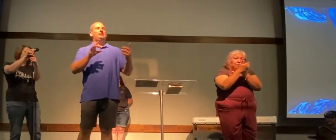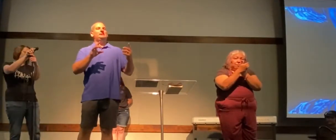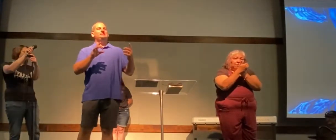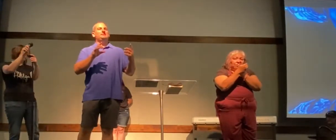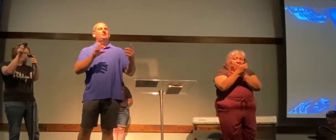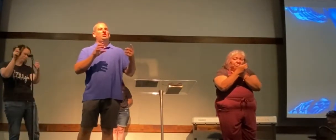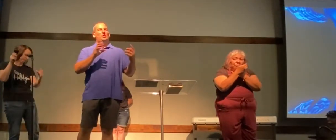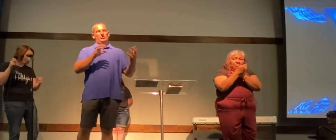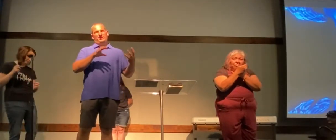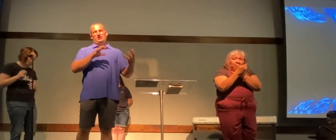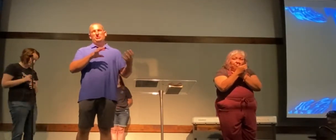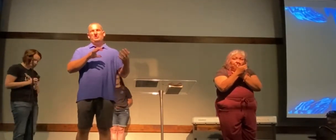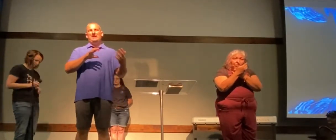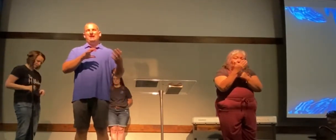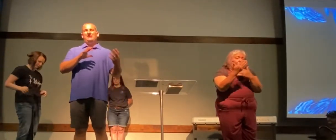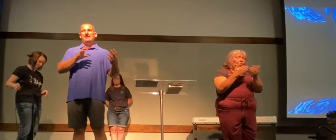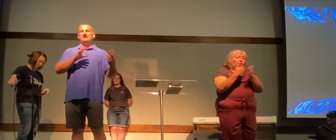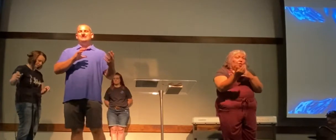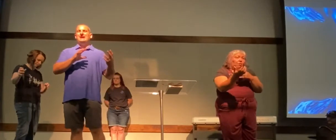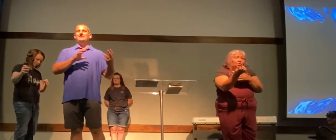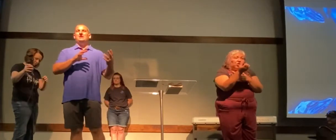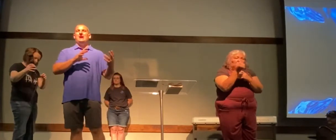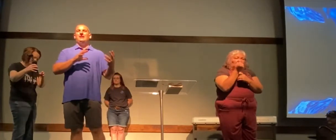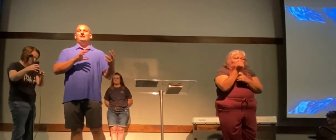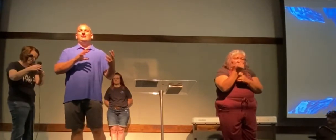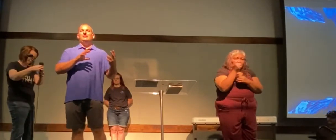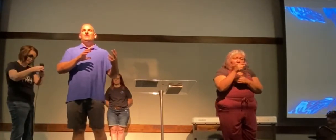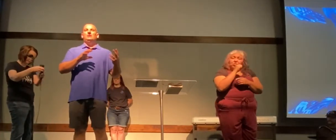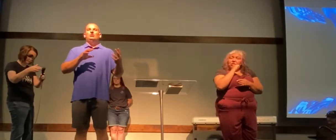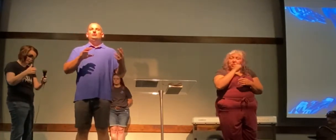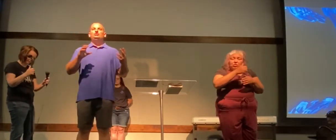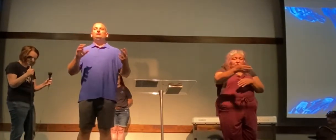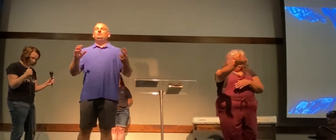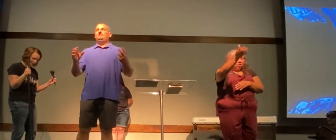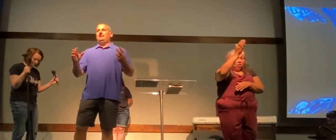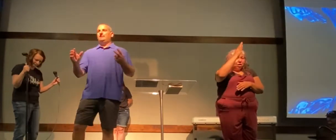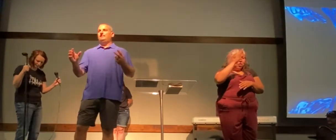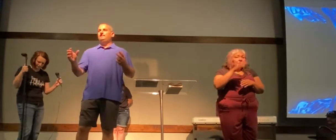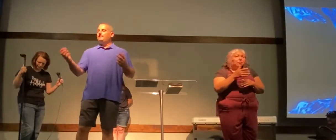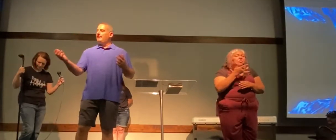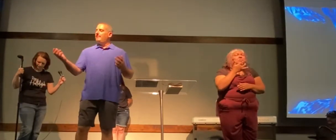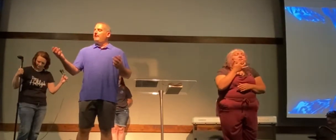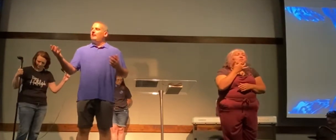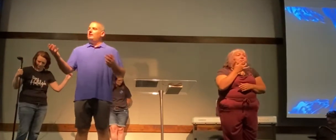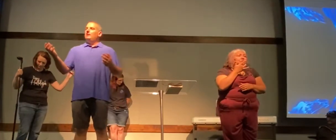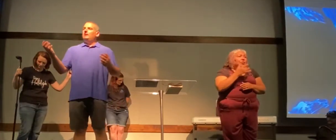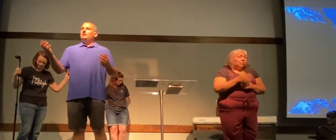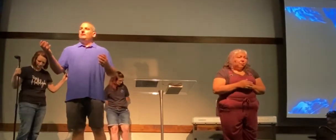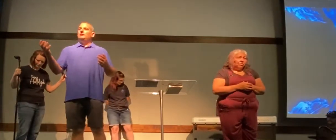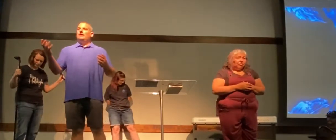Whatever is holding you right now that is not of God, do me a favor.